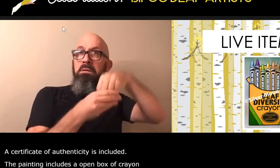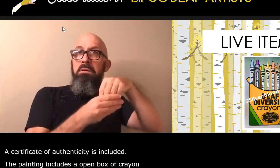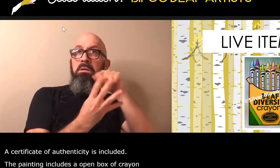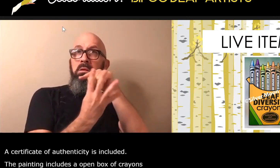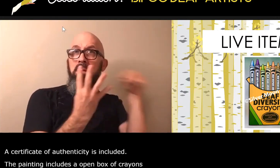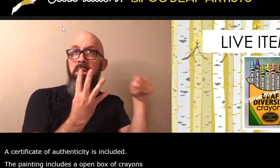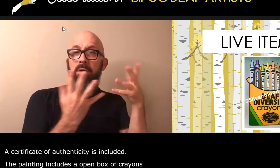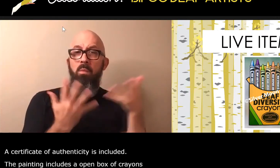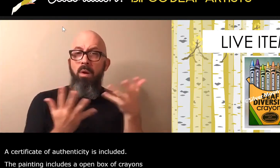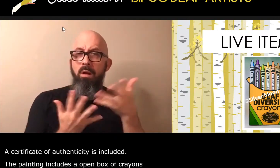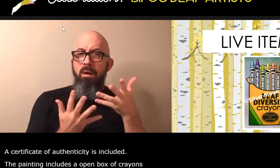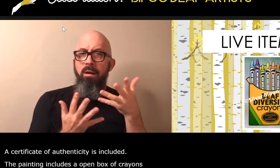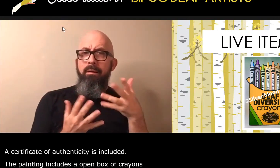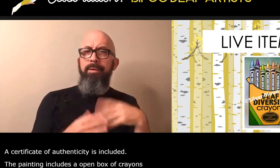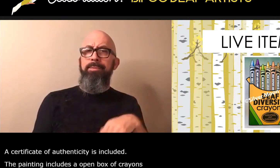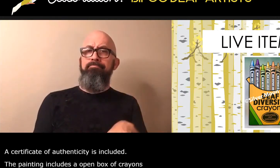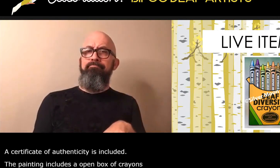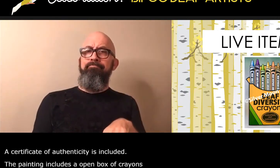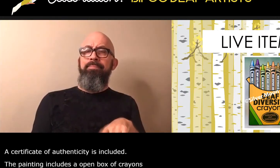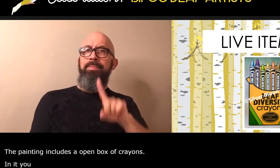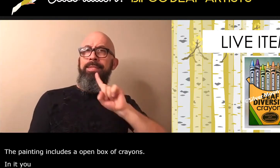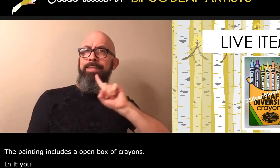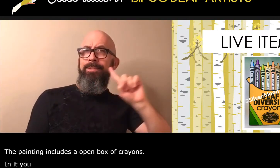In it, you see 8 crayons,